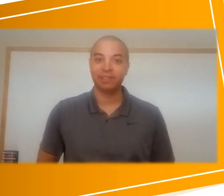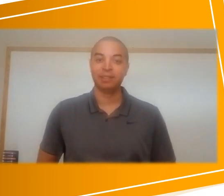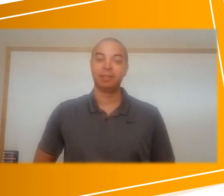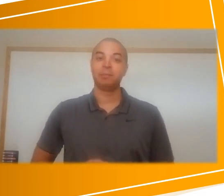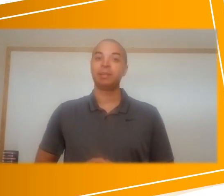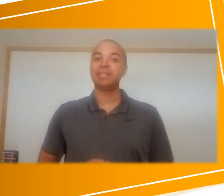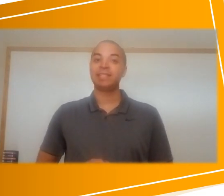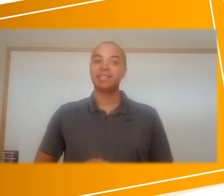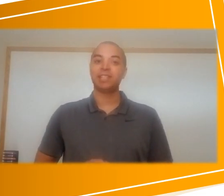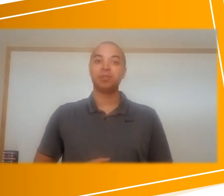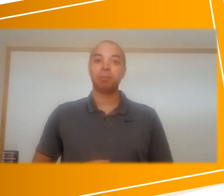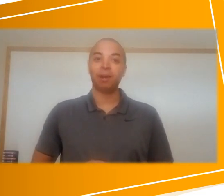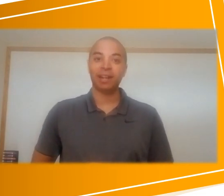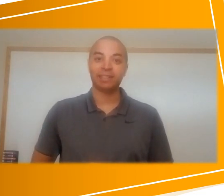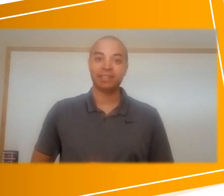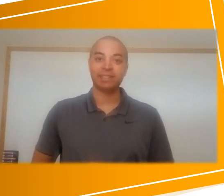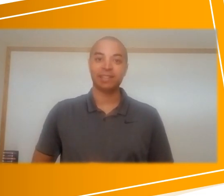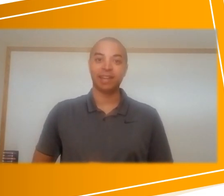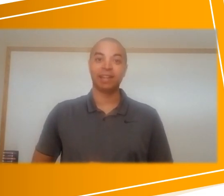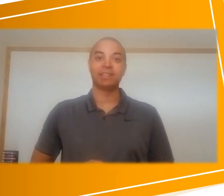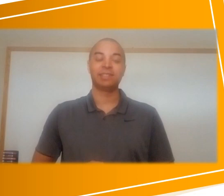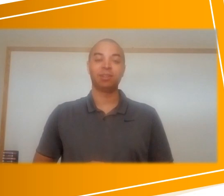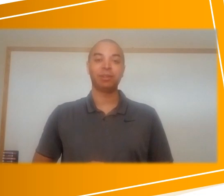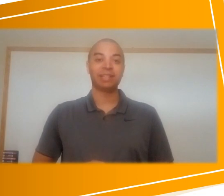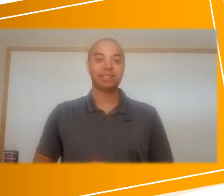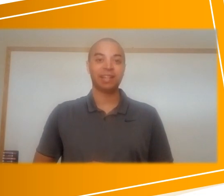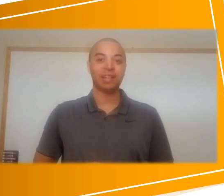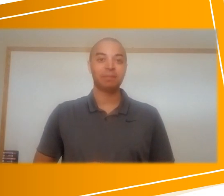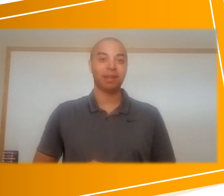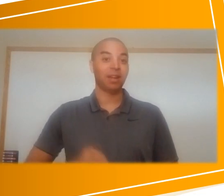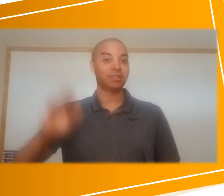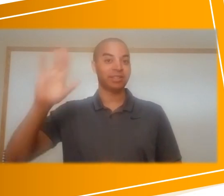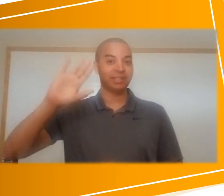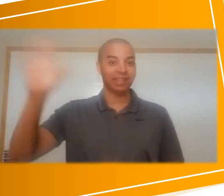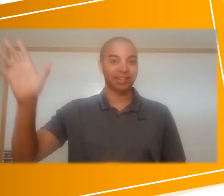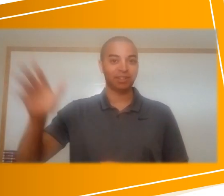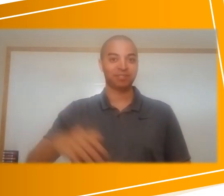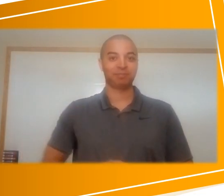alphabet. Please continue to practice, and until next time, I'll see you later.